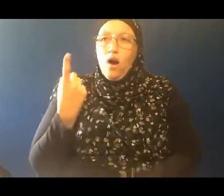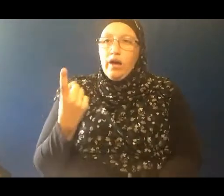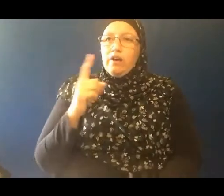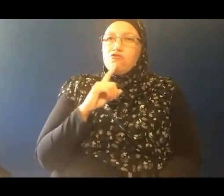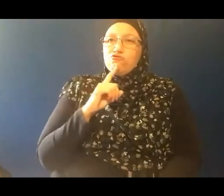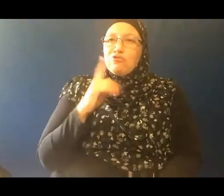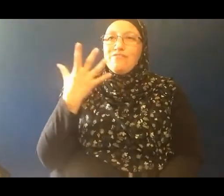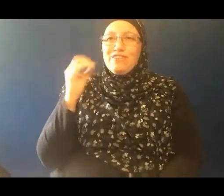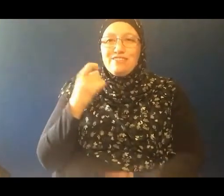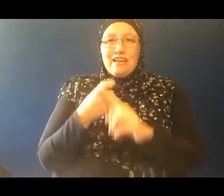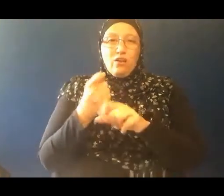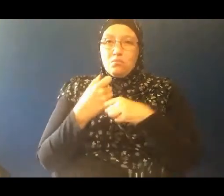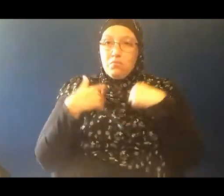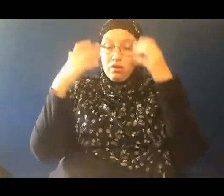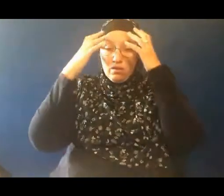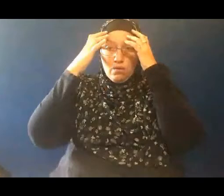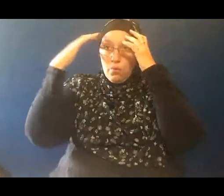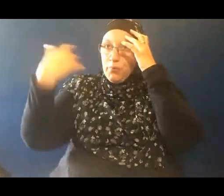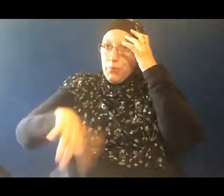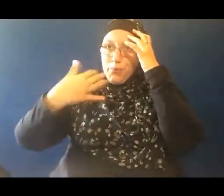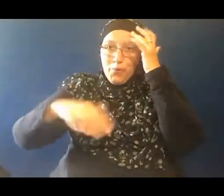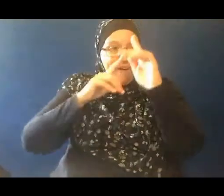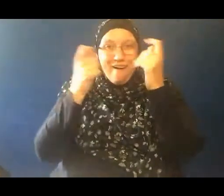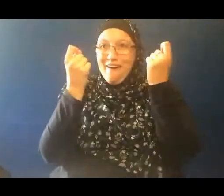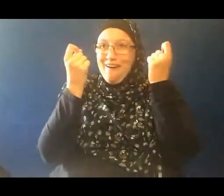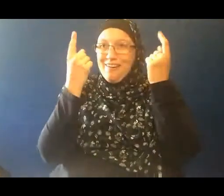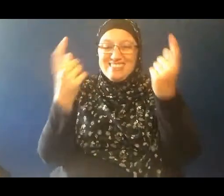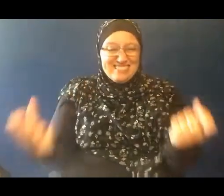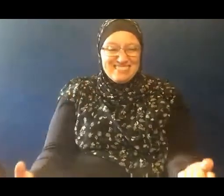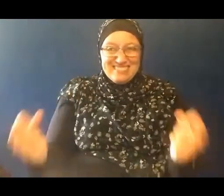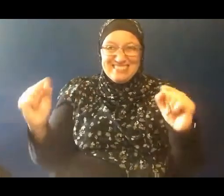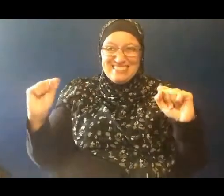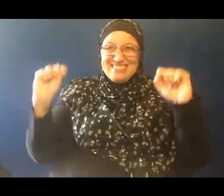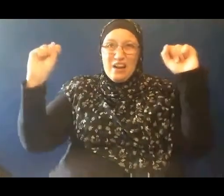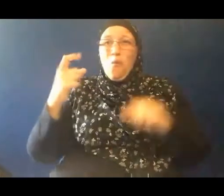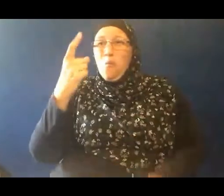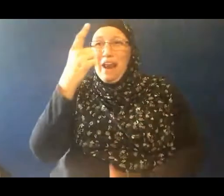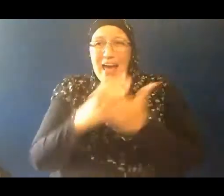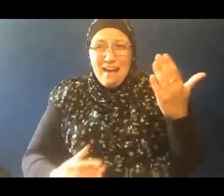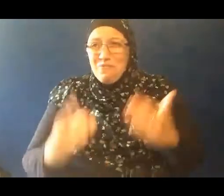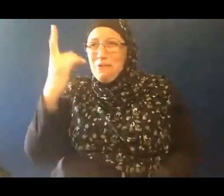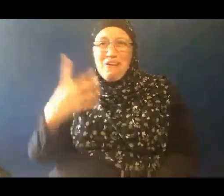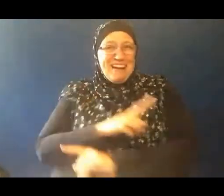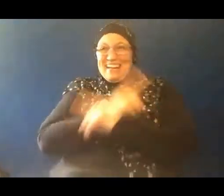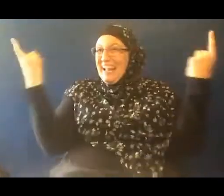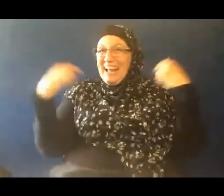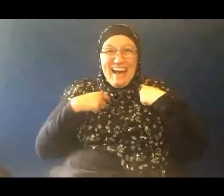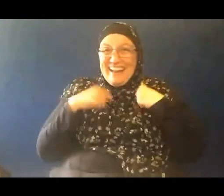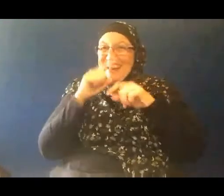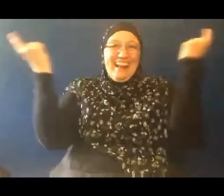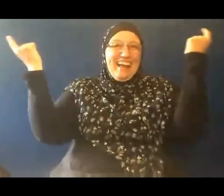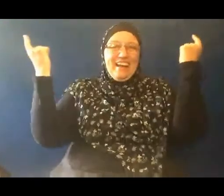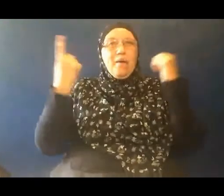Hey, I cannot fathom even not even a quarter of it to lift it that. Was he born like